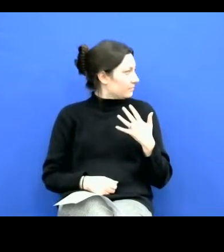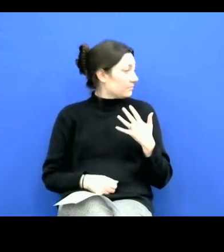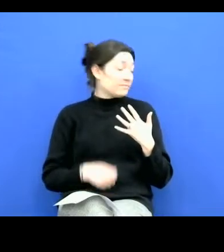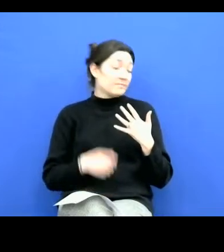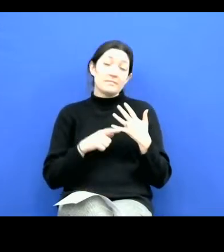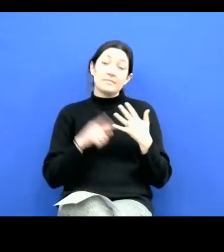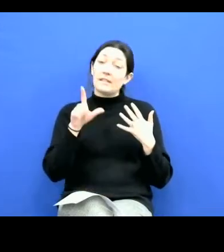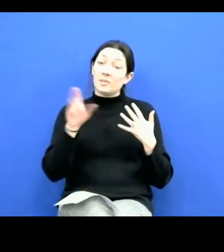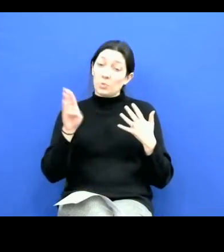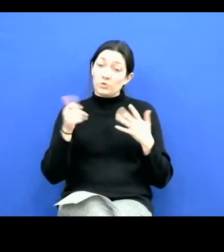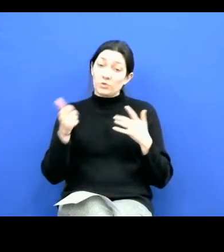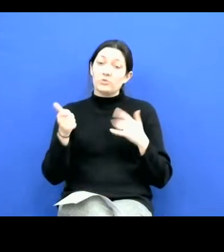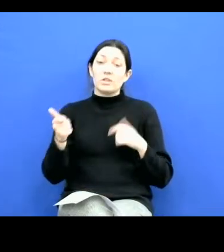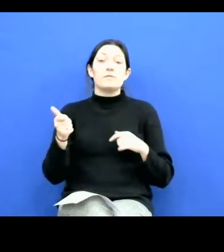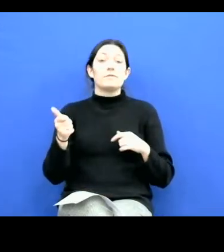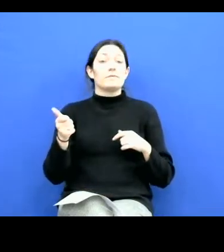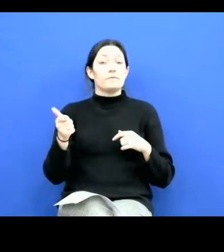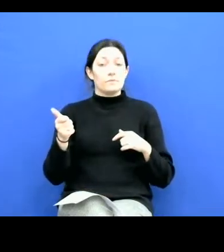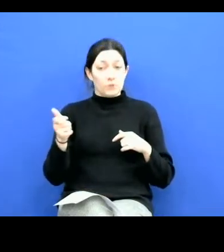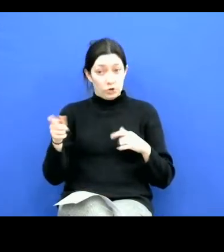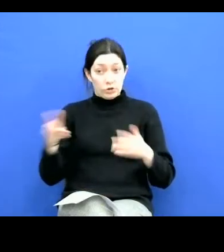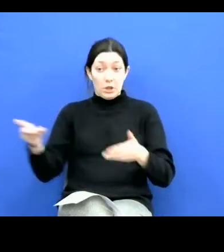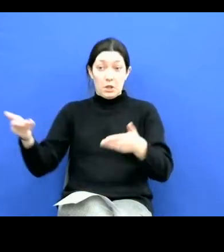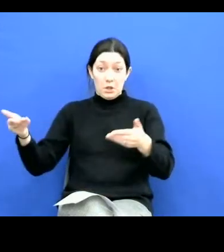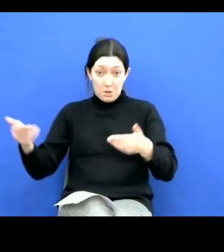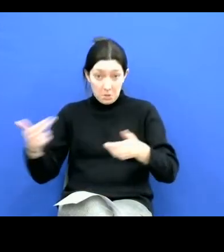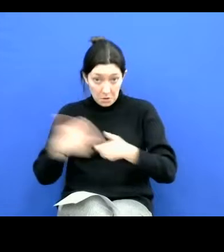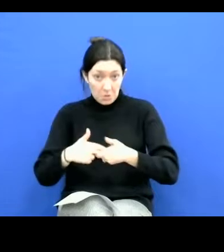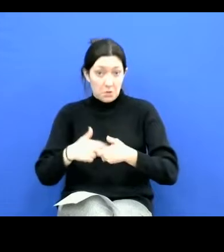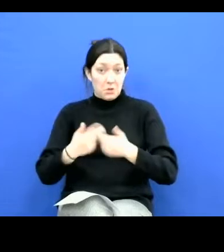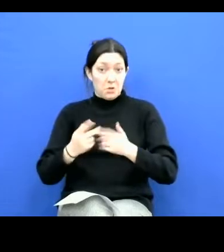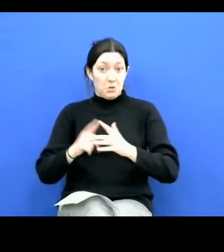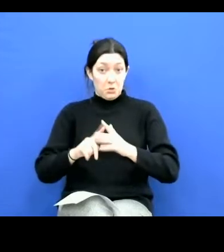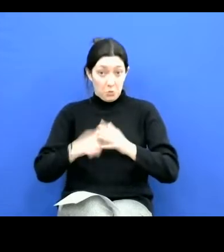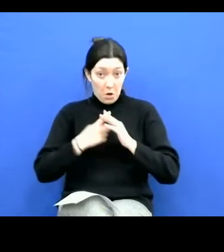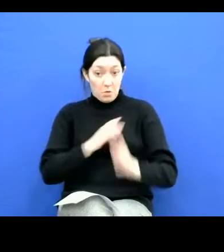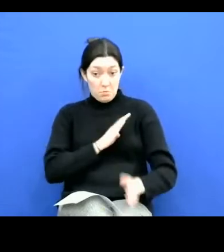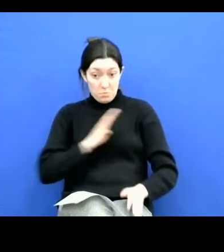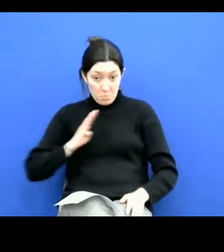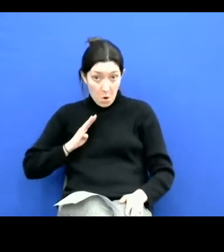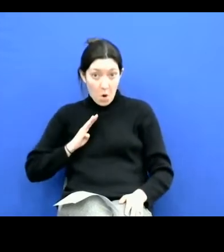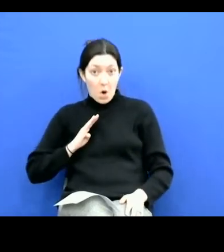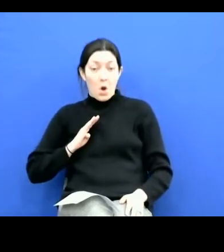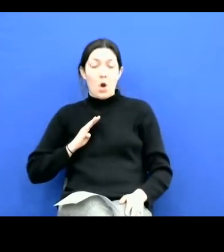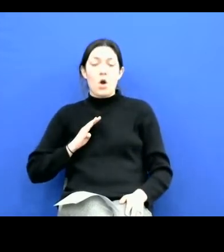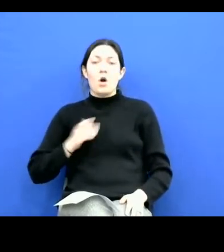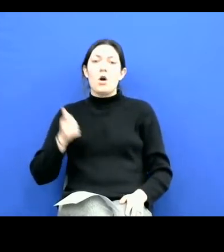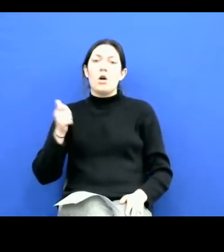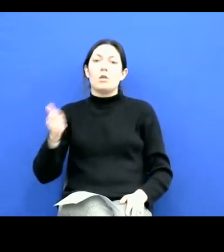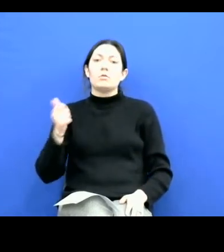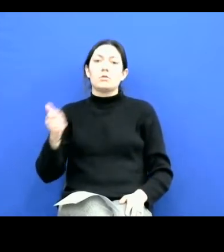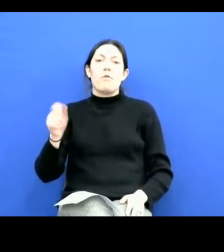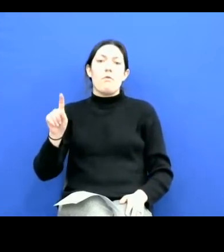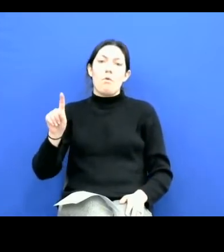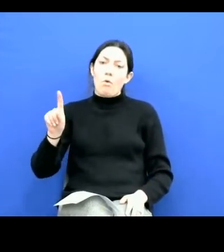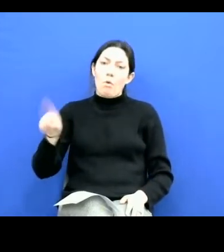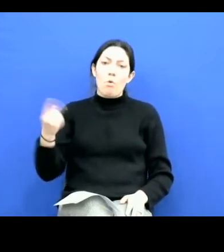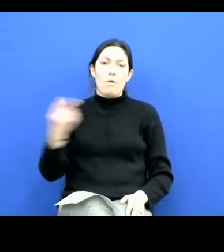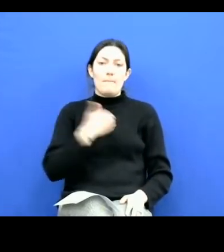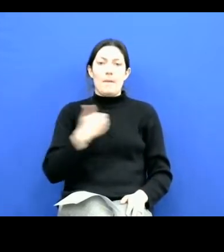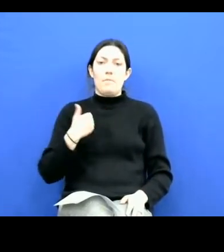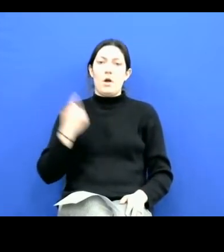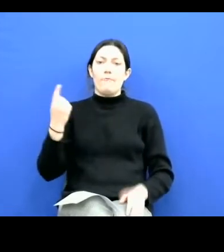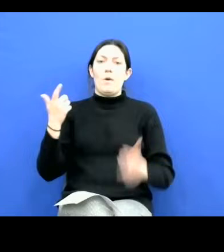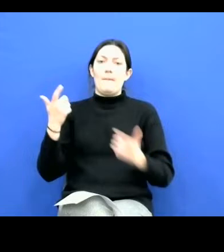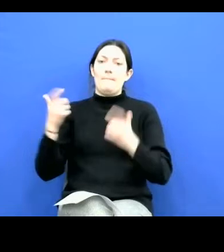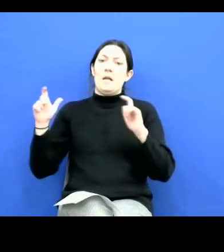unenviable position when she first came on of being, the only member of one of the major parties, and all